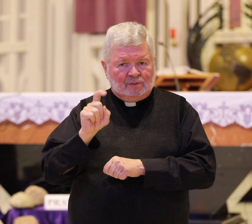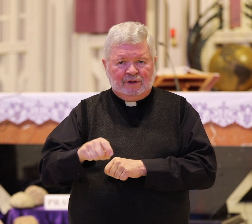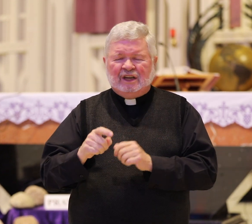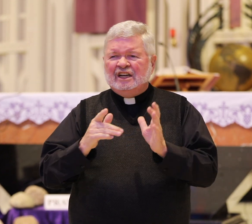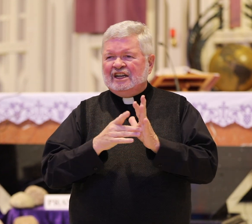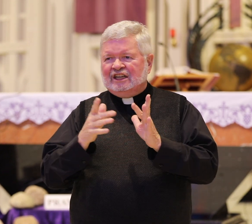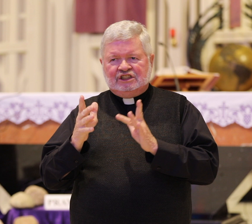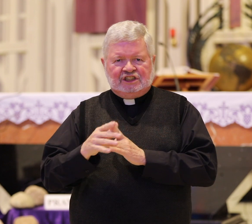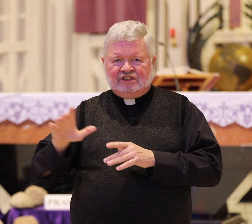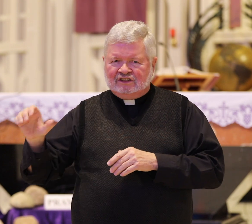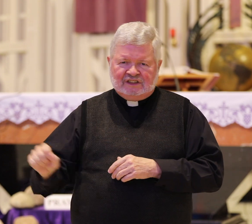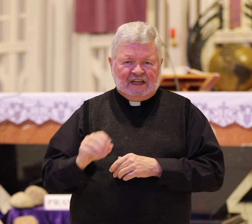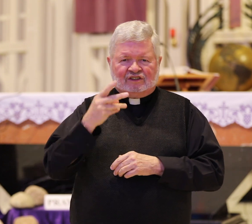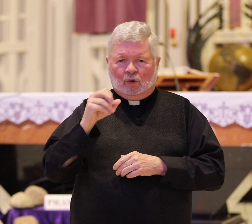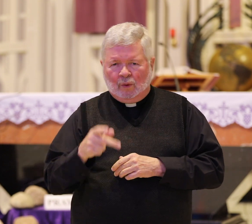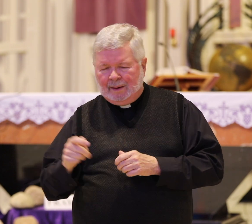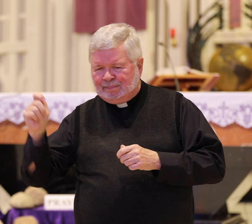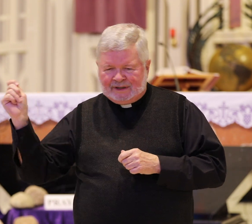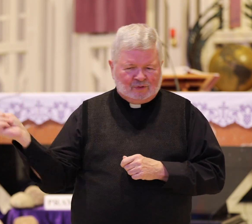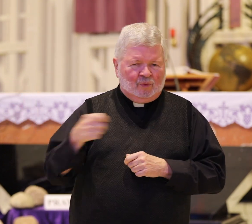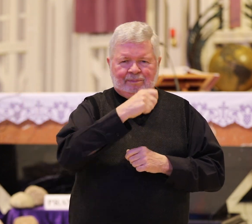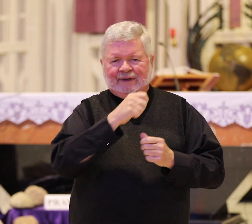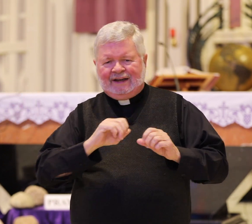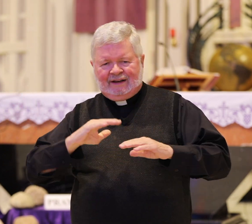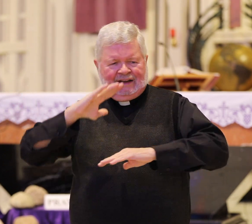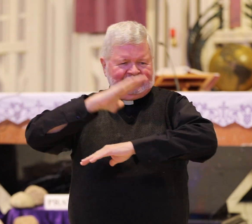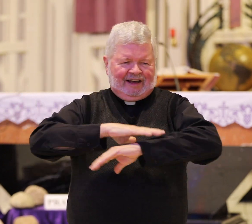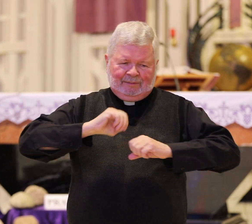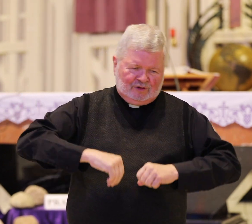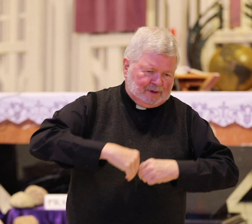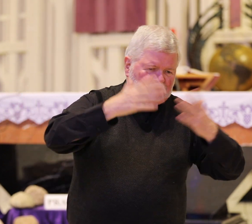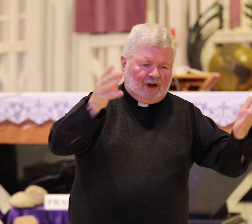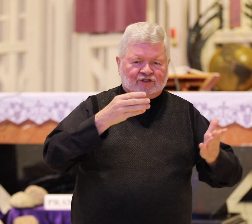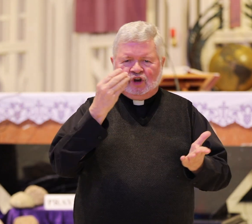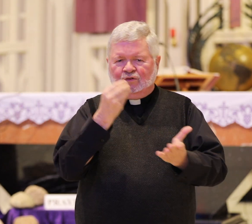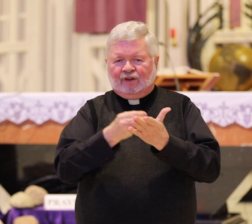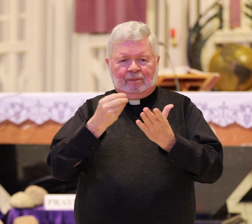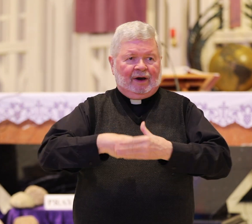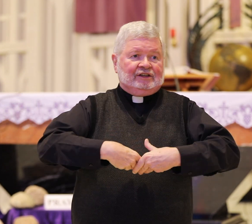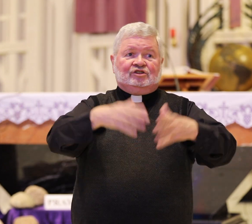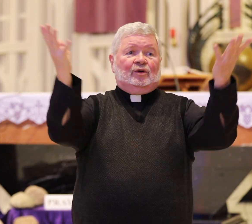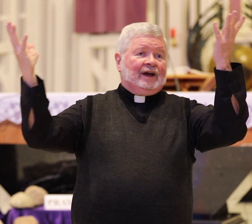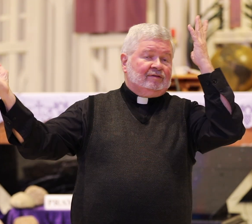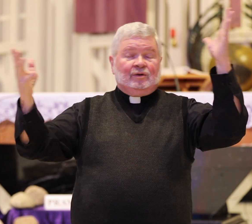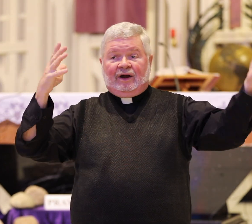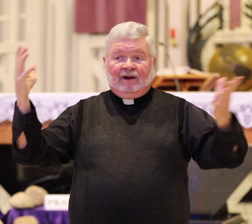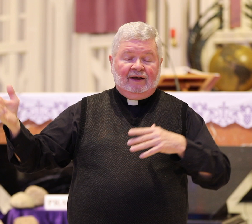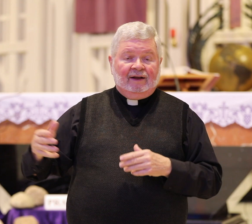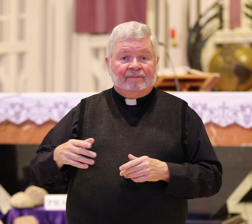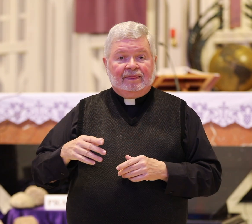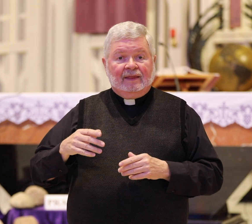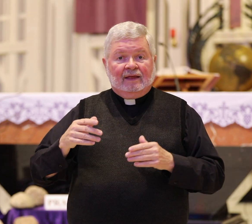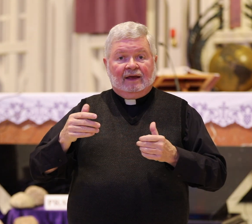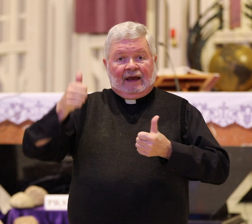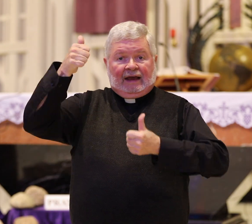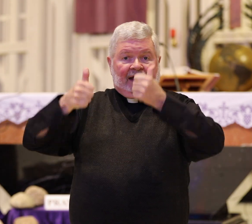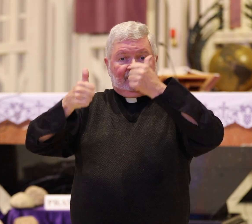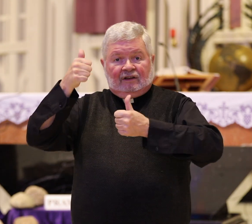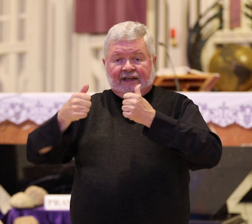be. And Jesus gets a whip and he's whipping and tables are being tossed over and the money's going everywhere. And the leaders